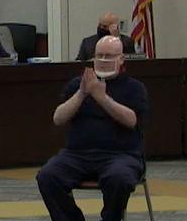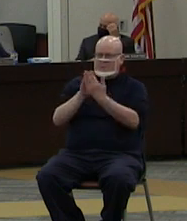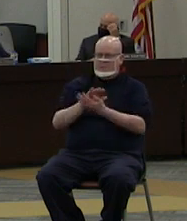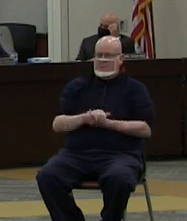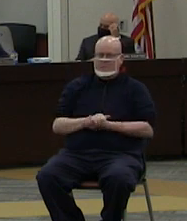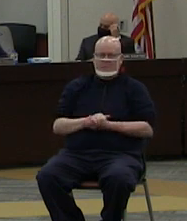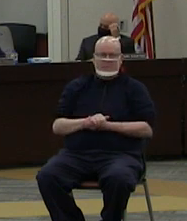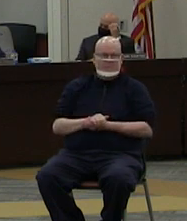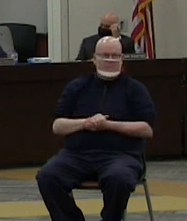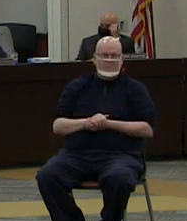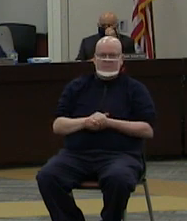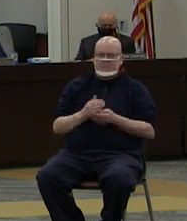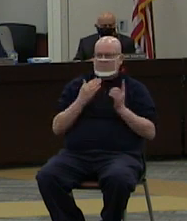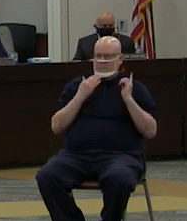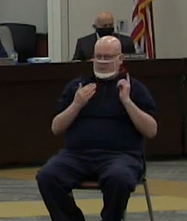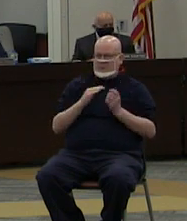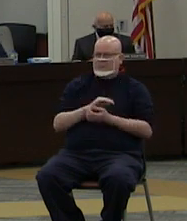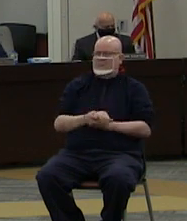Thank you very much.